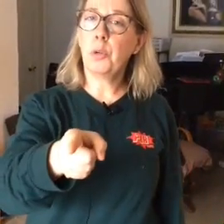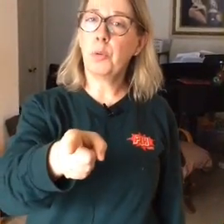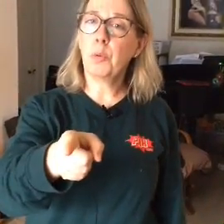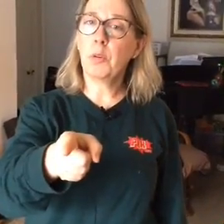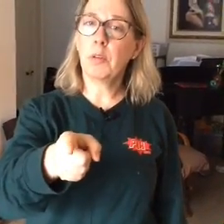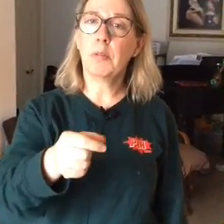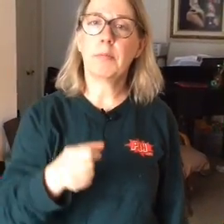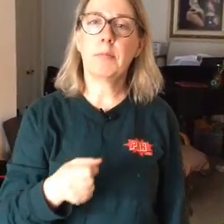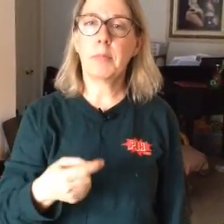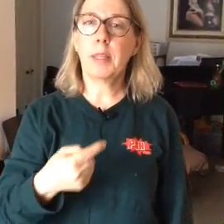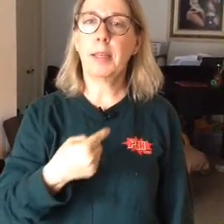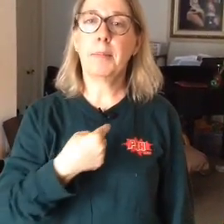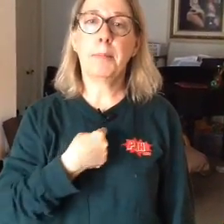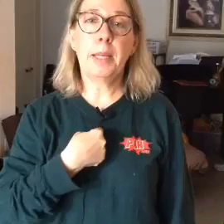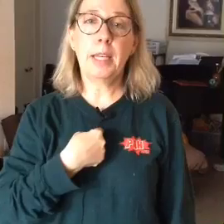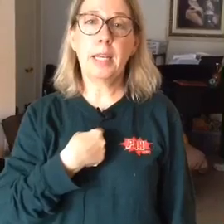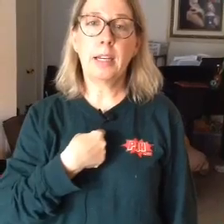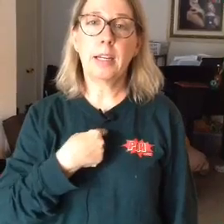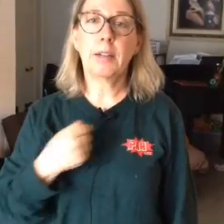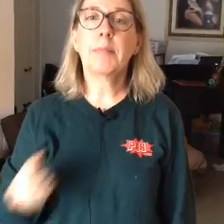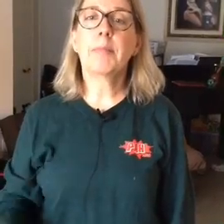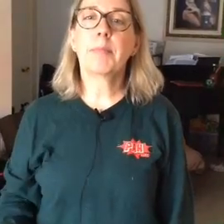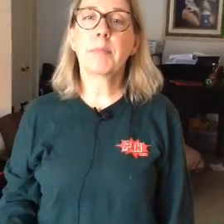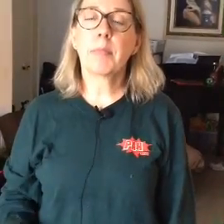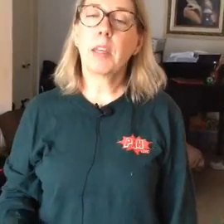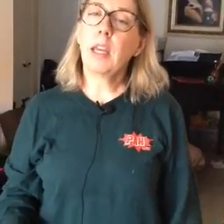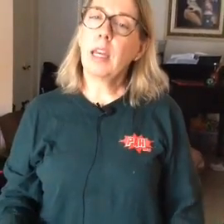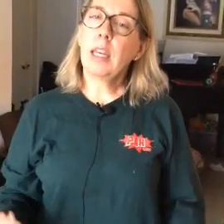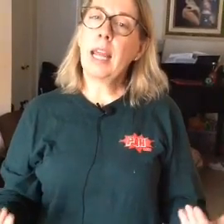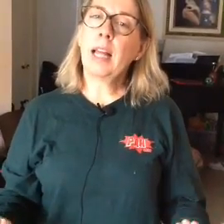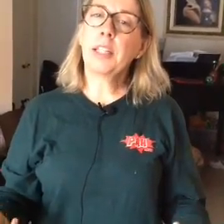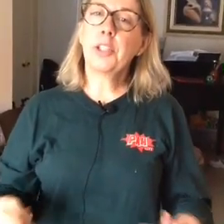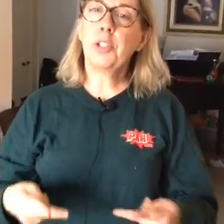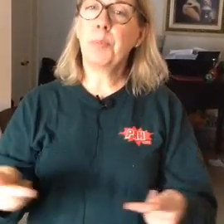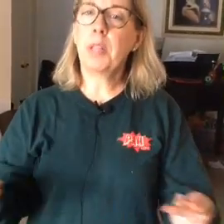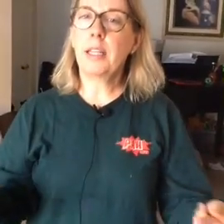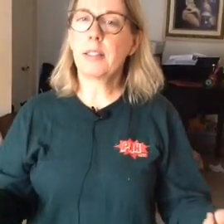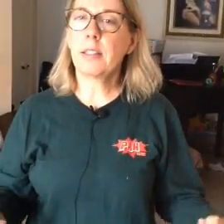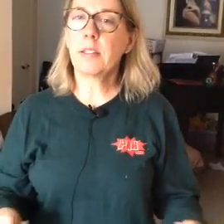you, me. Now let's do places.